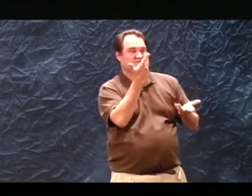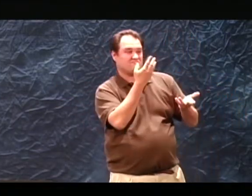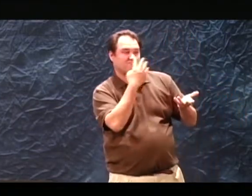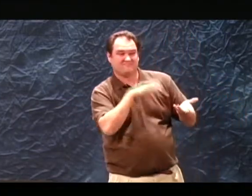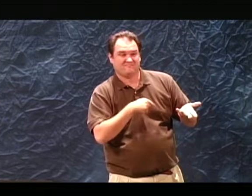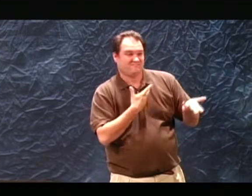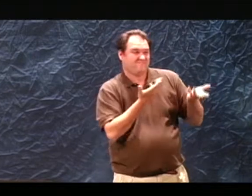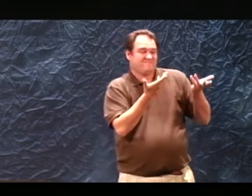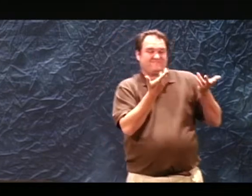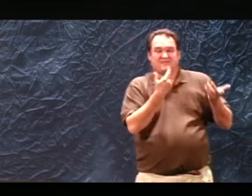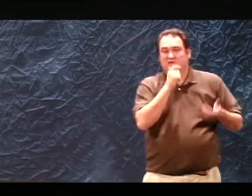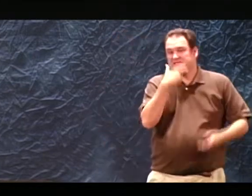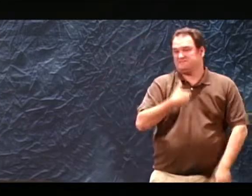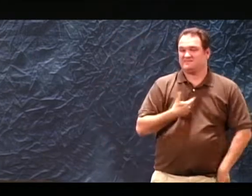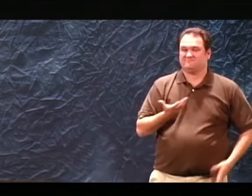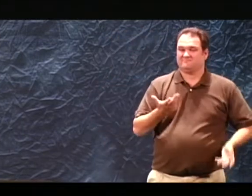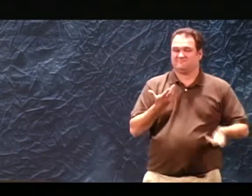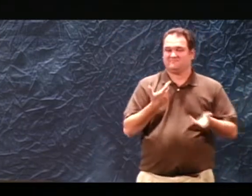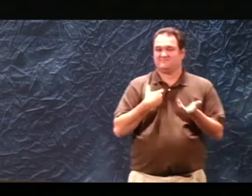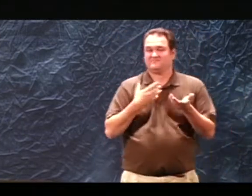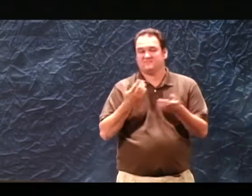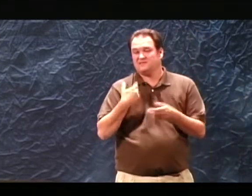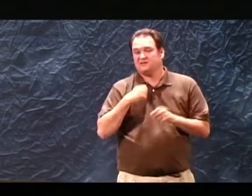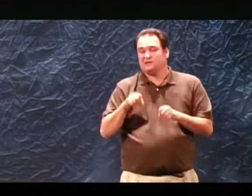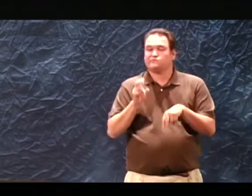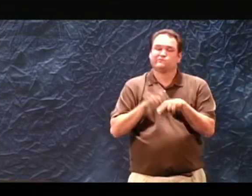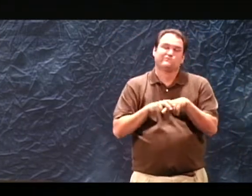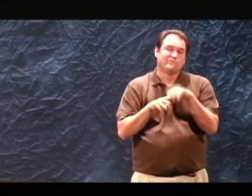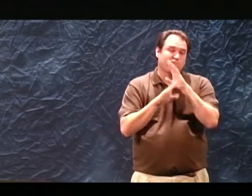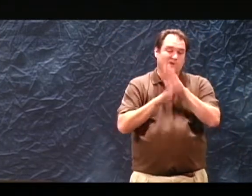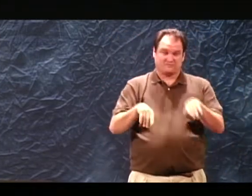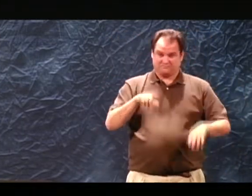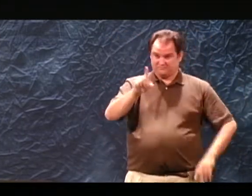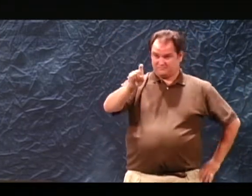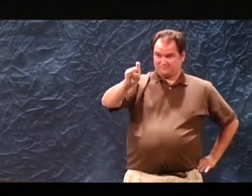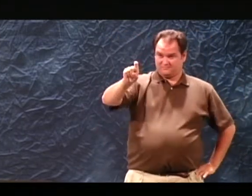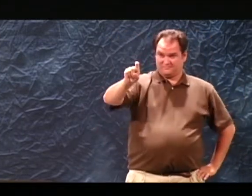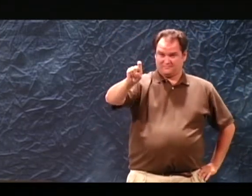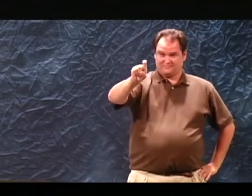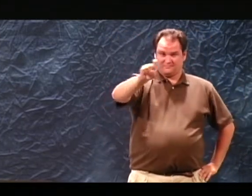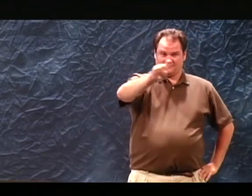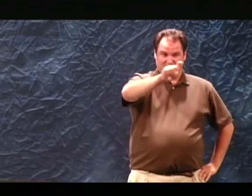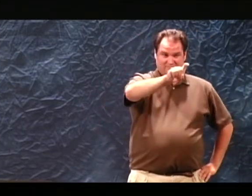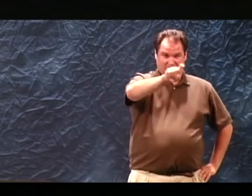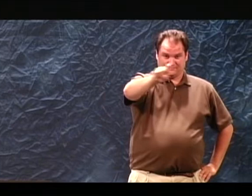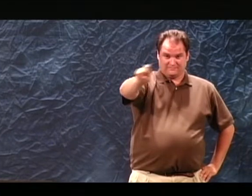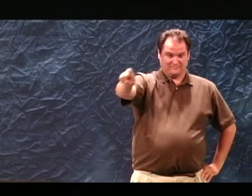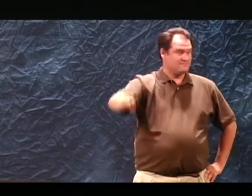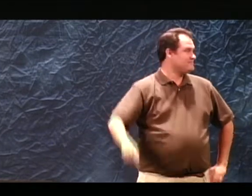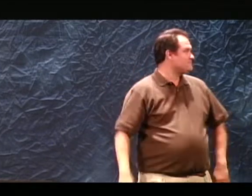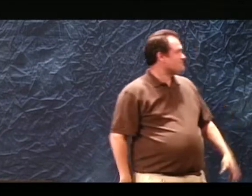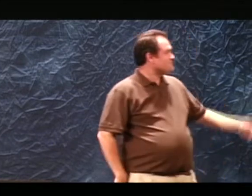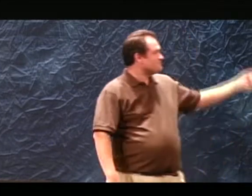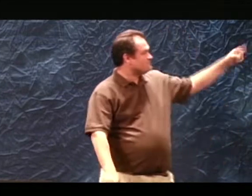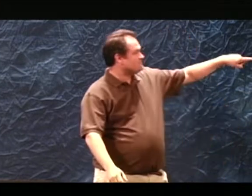don't believe that the church needs what you have to offer and so you sit quietly not